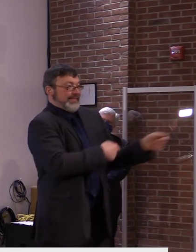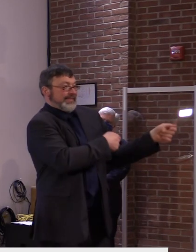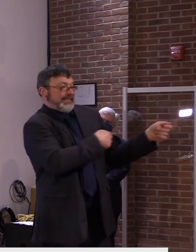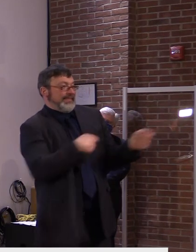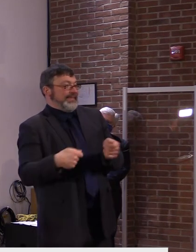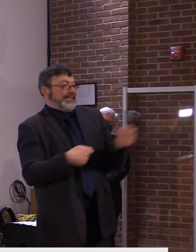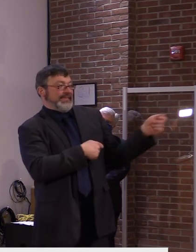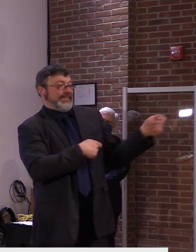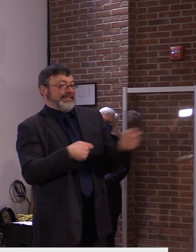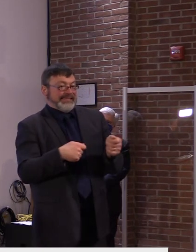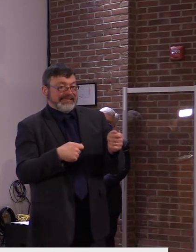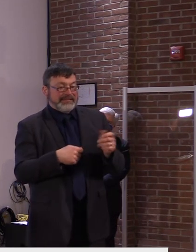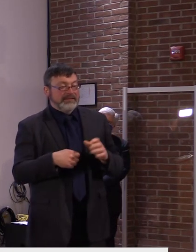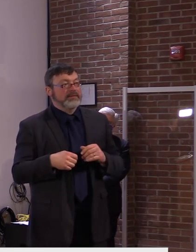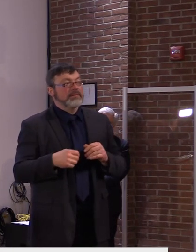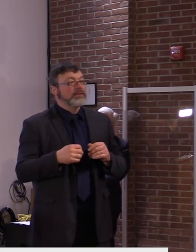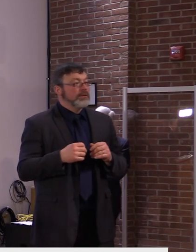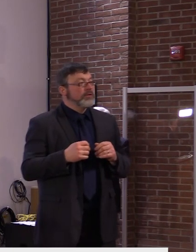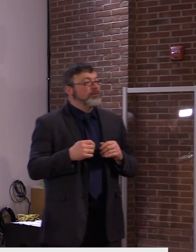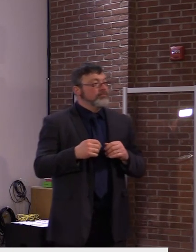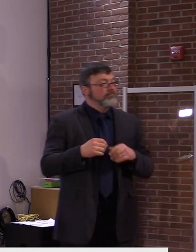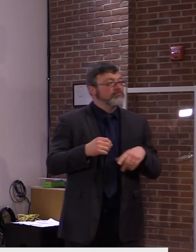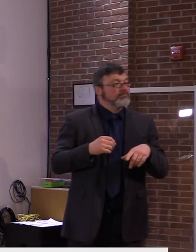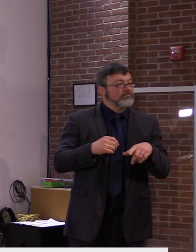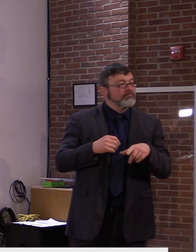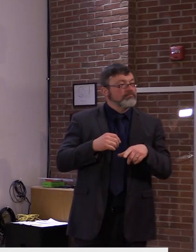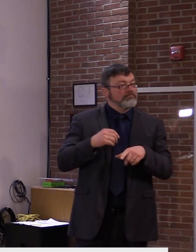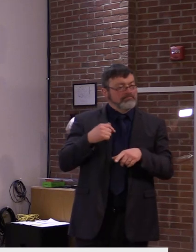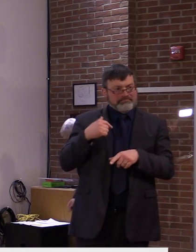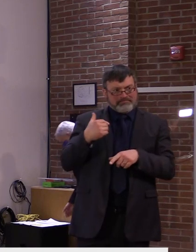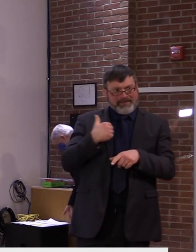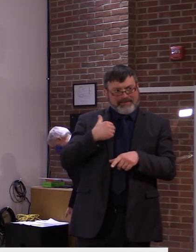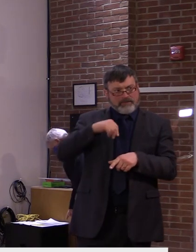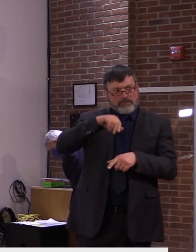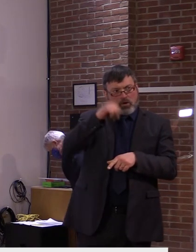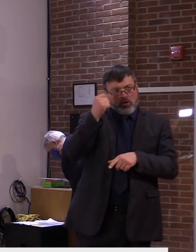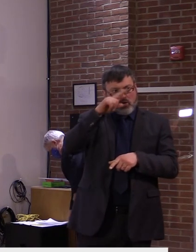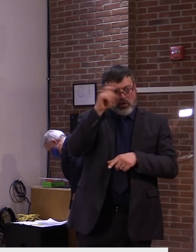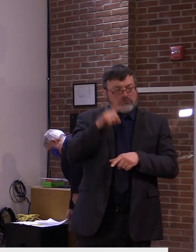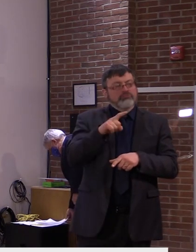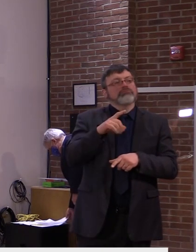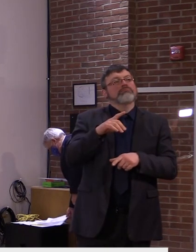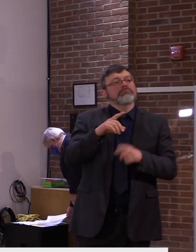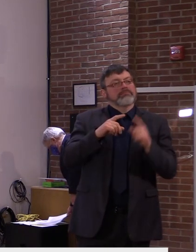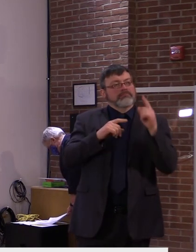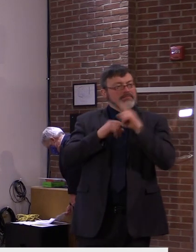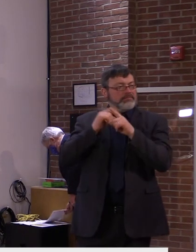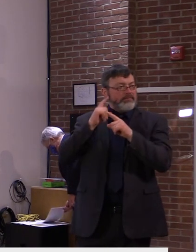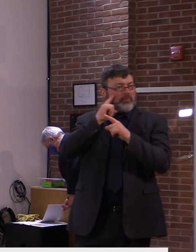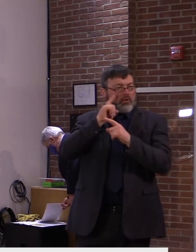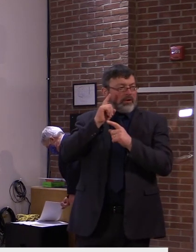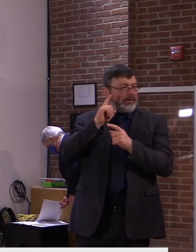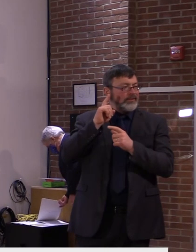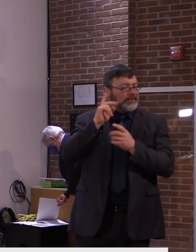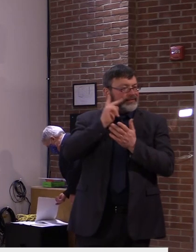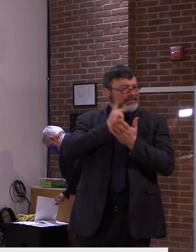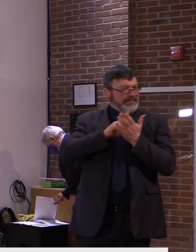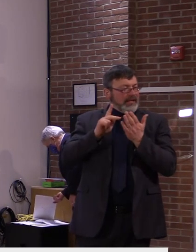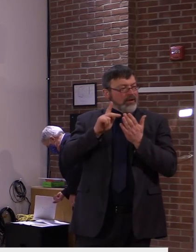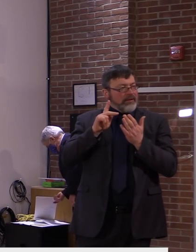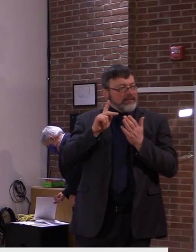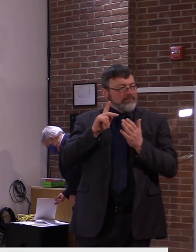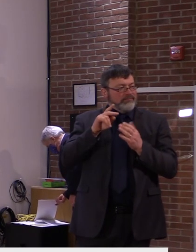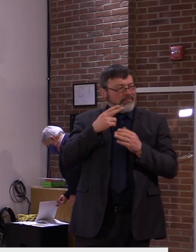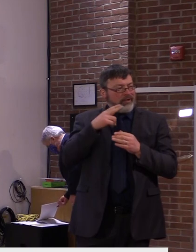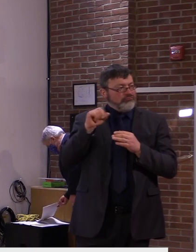Okay, this one would be for Secretary Smith, and it's a reader situation that caused a bit of concern with